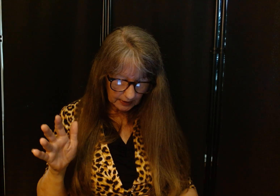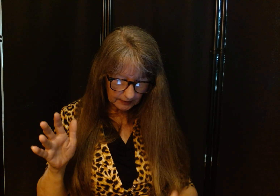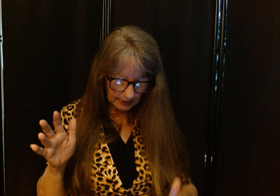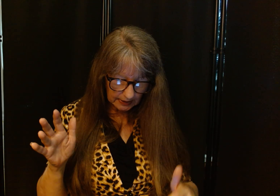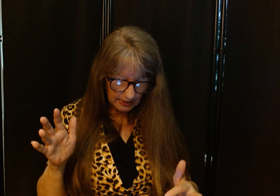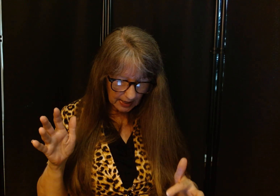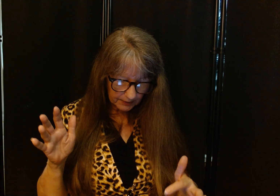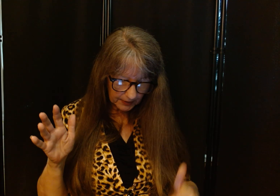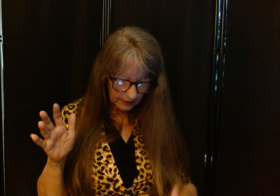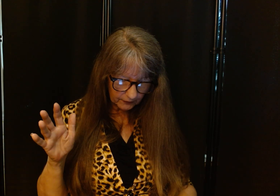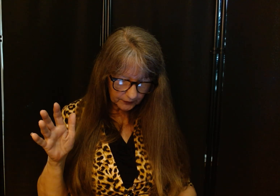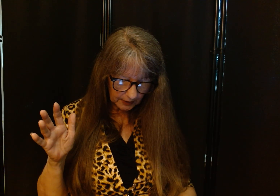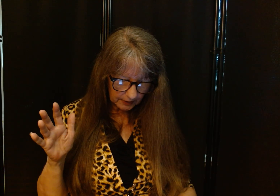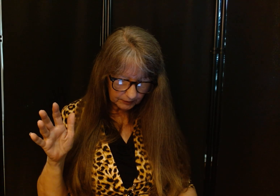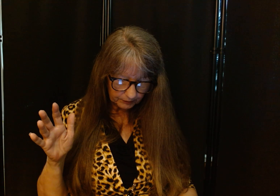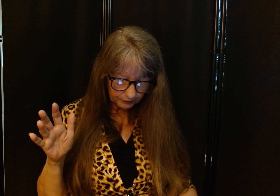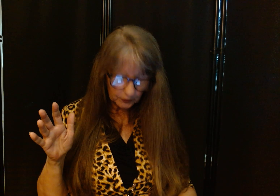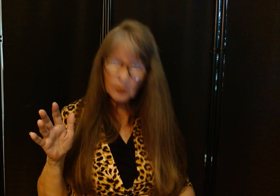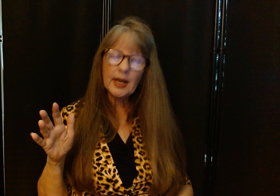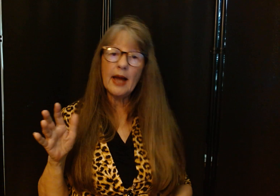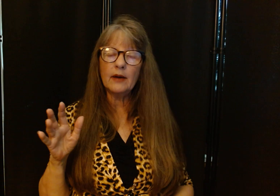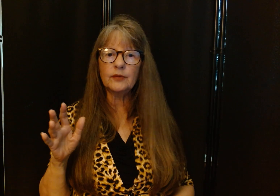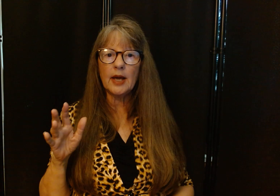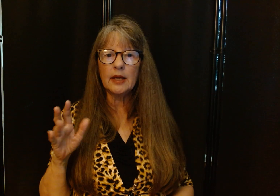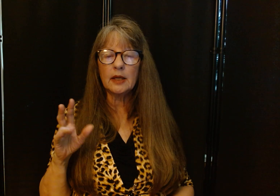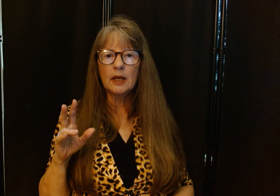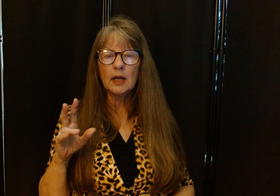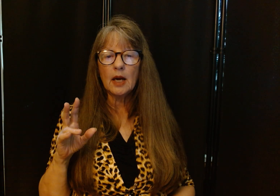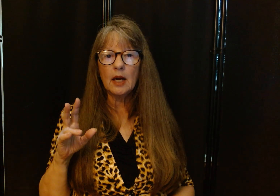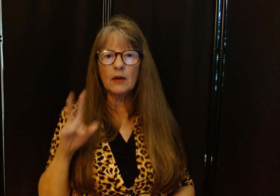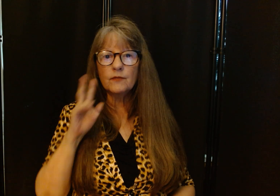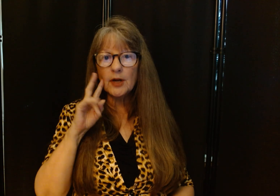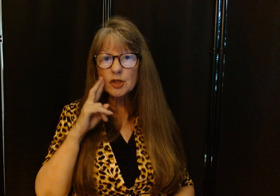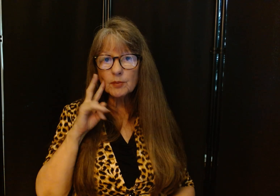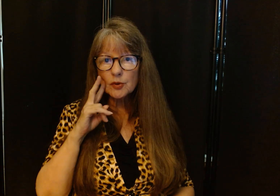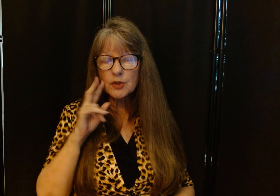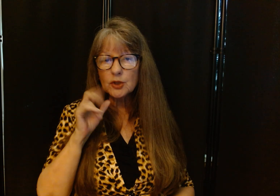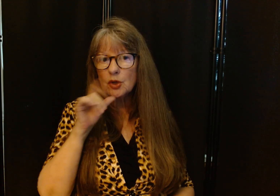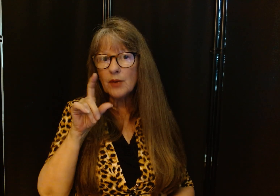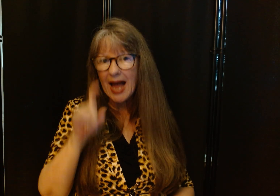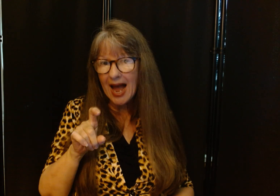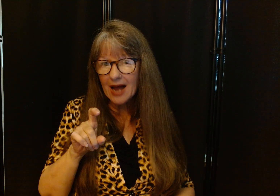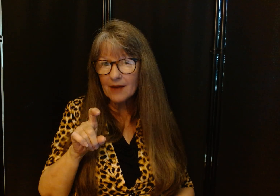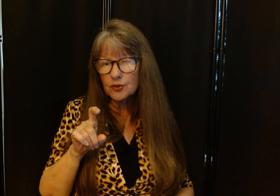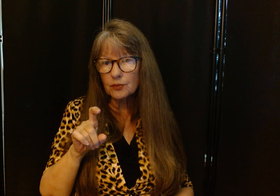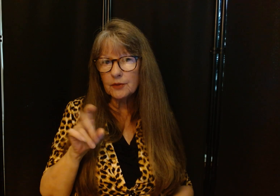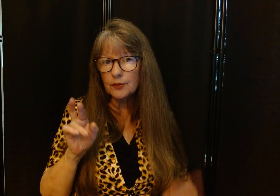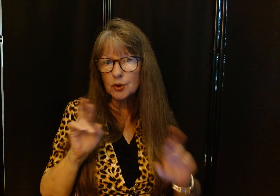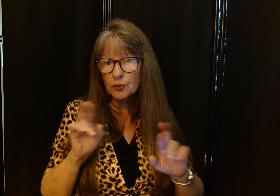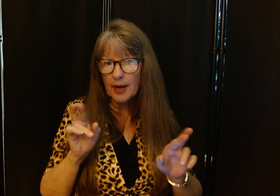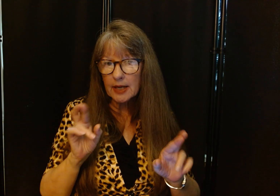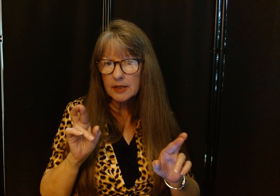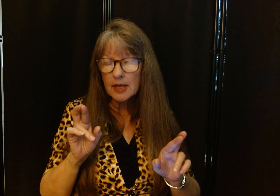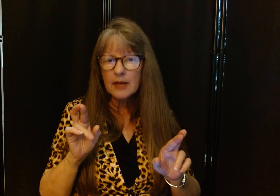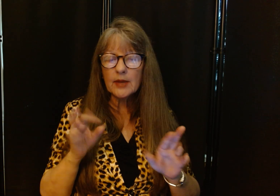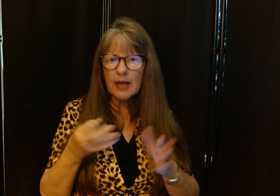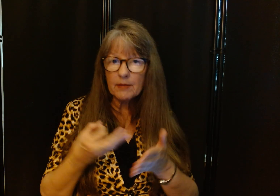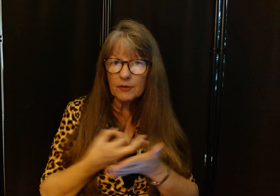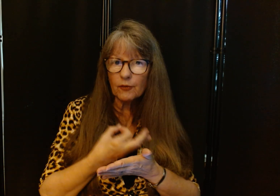Any type of, you can have like vegetables that you don't have to refrigerate. They can be